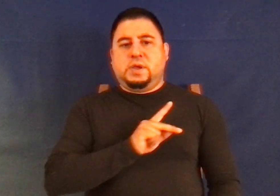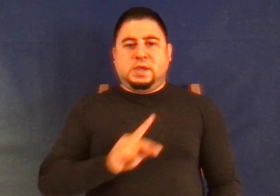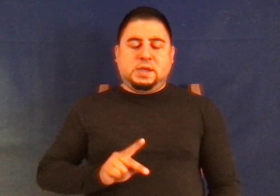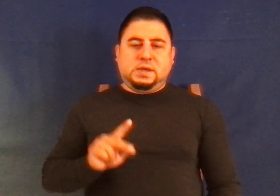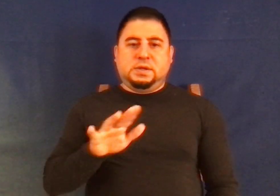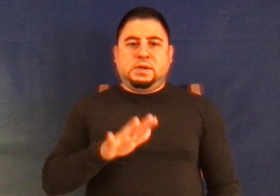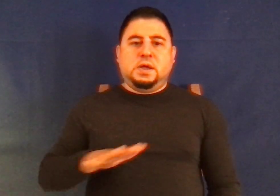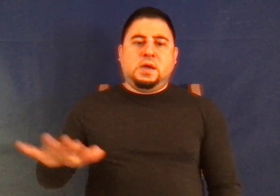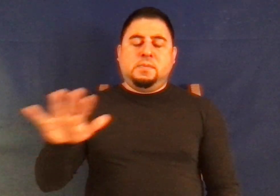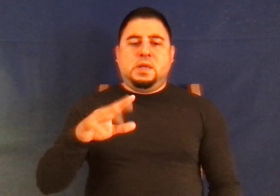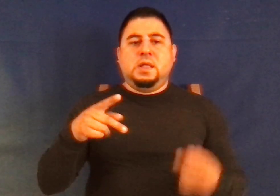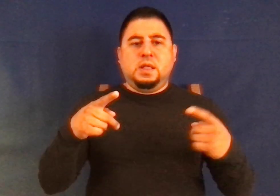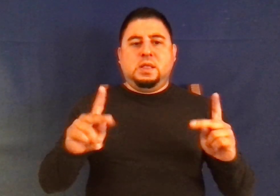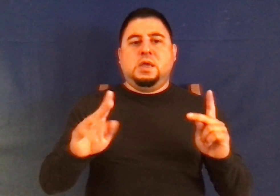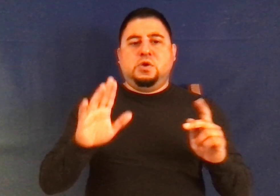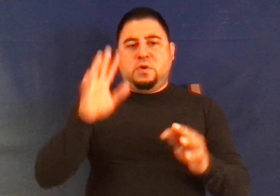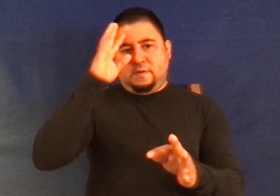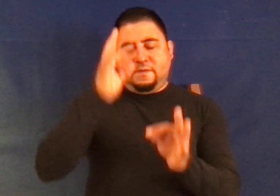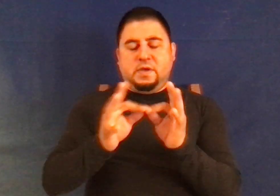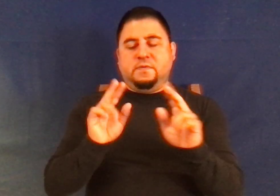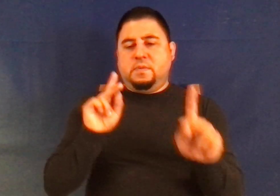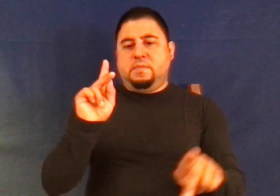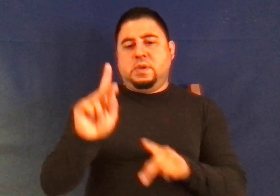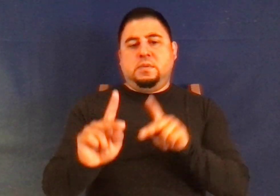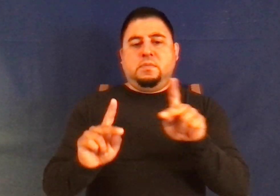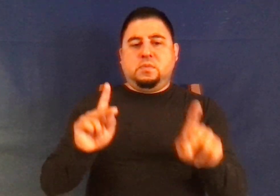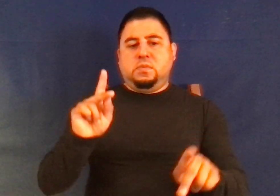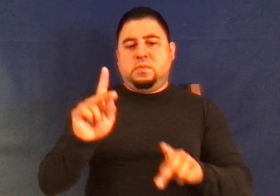and let your faithful ones bless you.